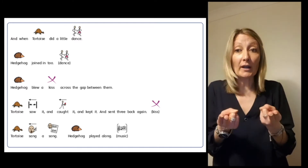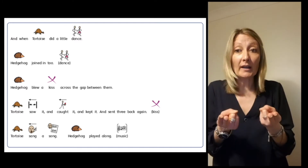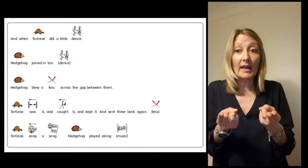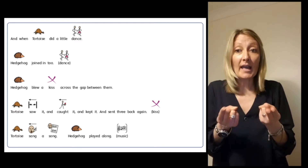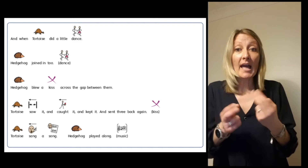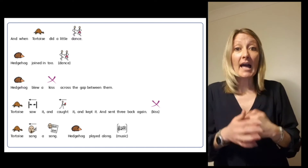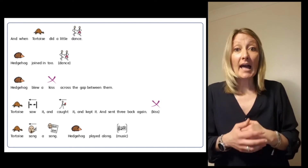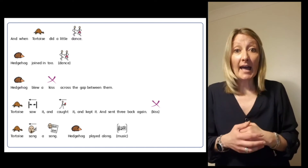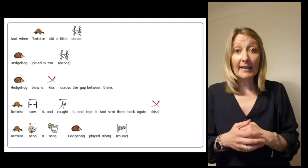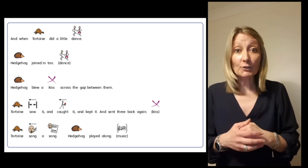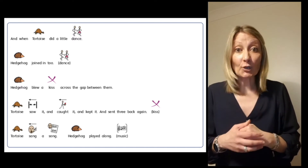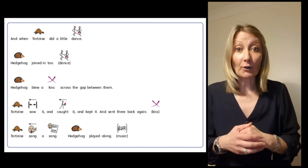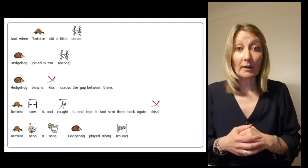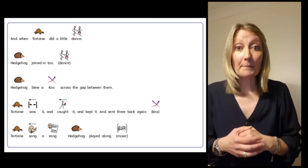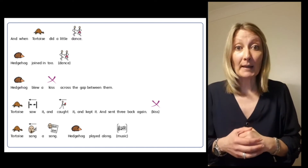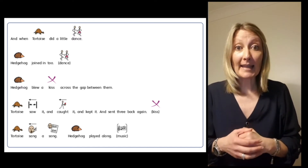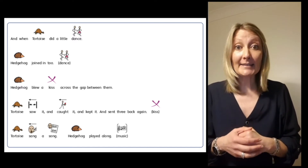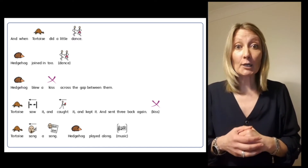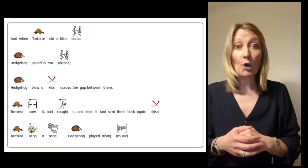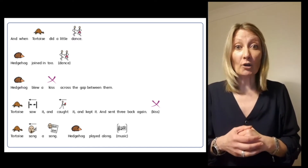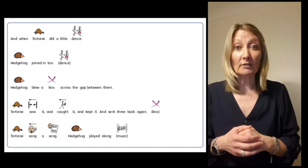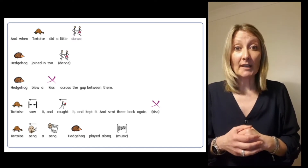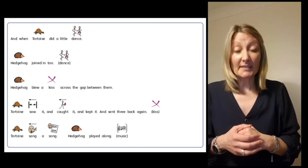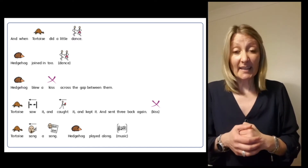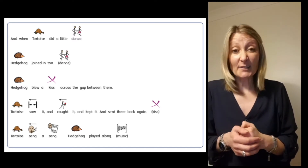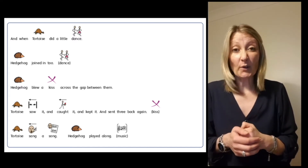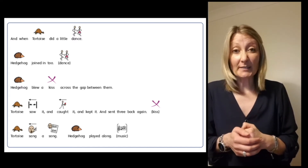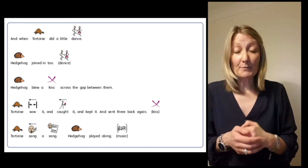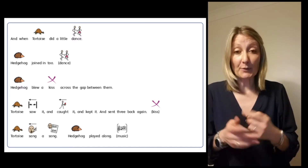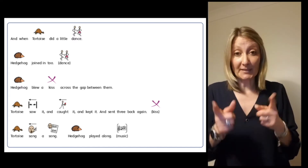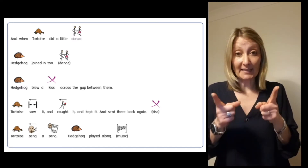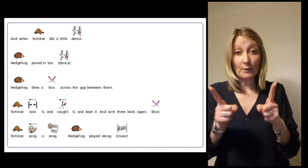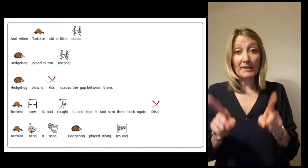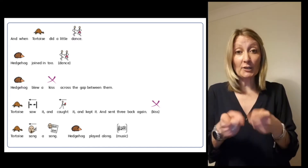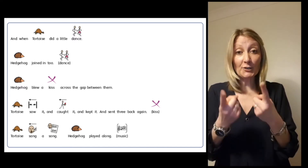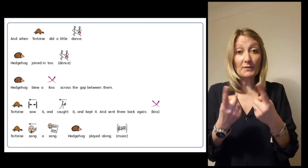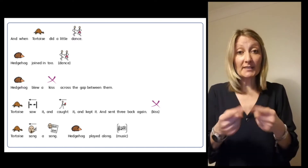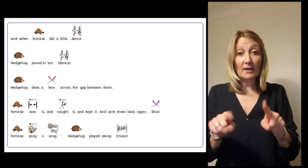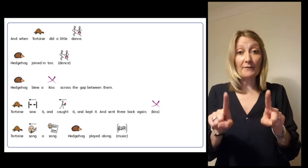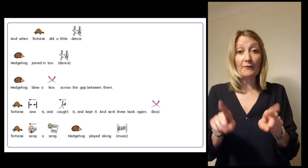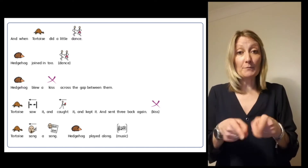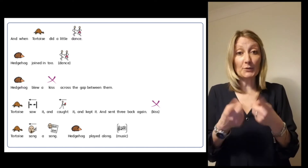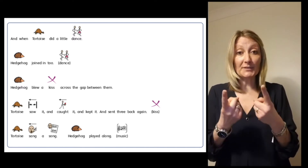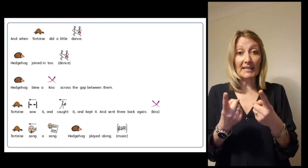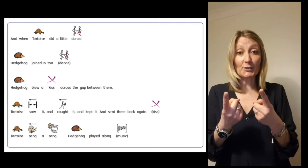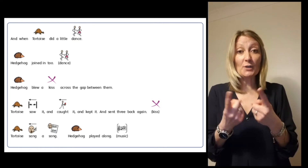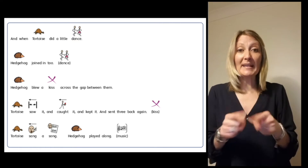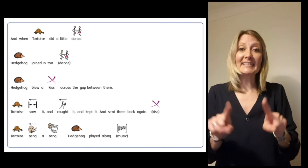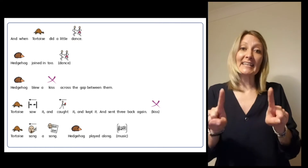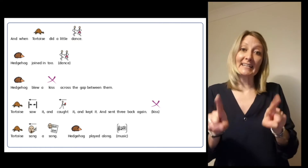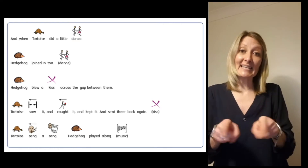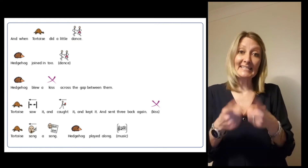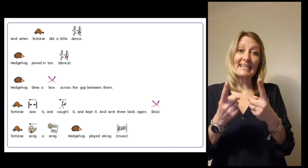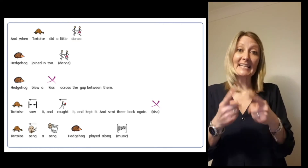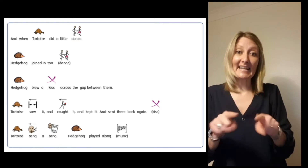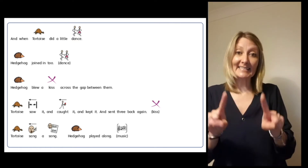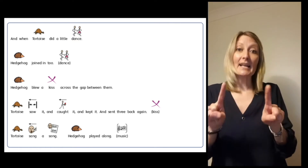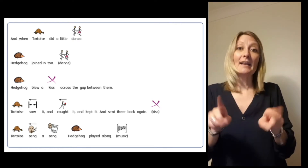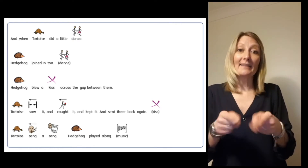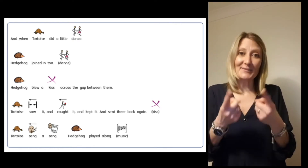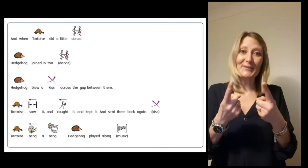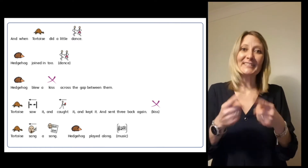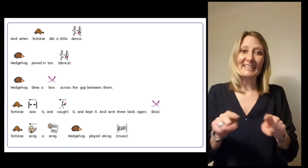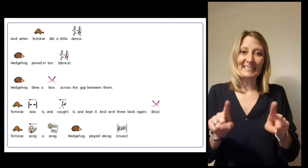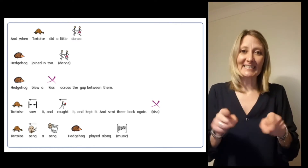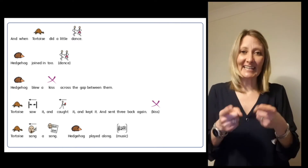song. Hedgehog played along. So he's got his music. So we're going to do the sign for music. 2 index hands